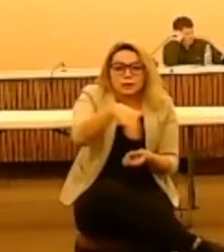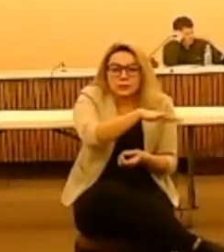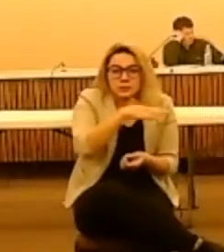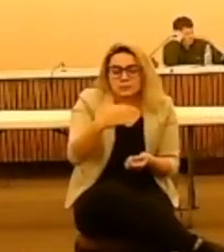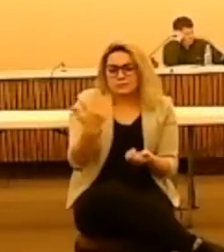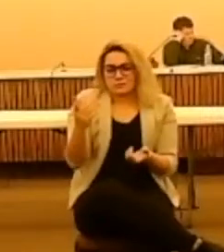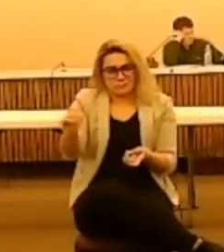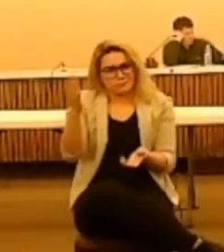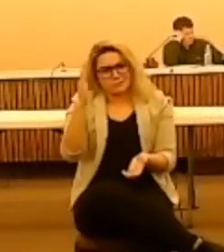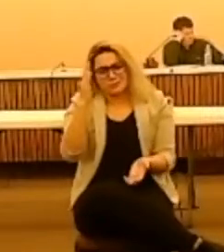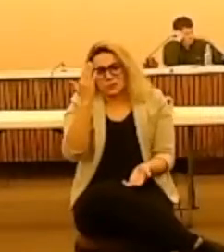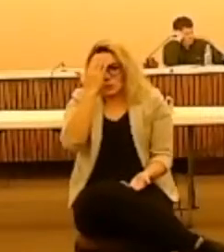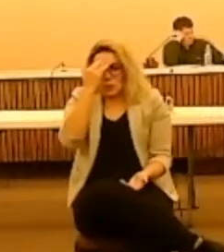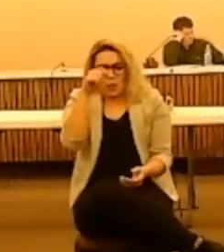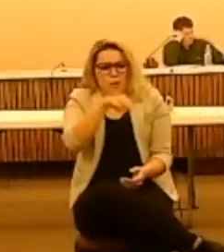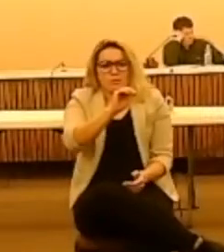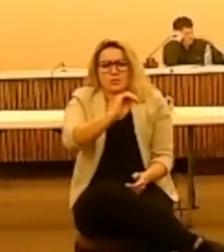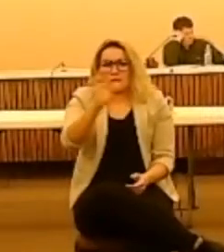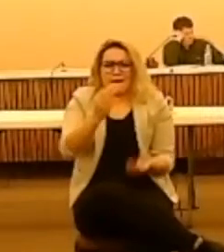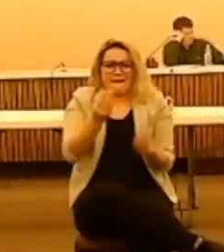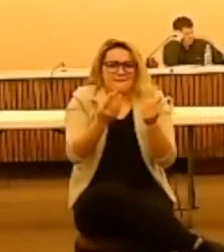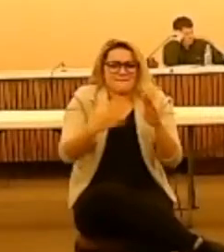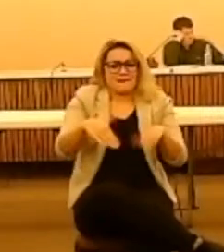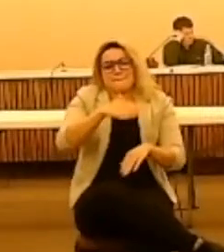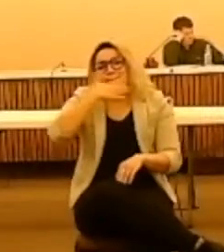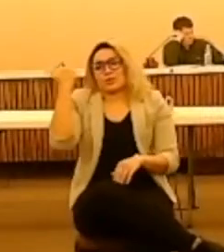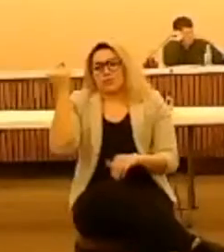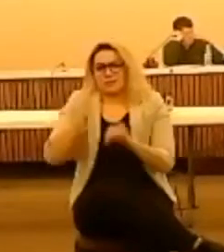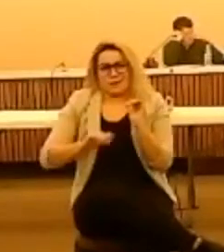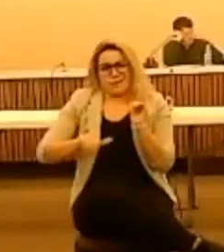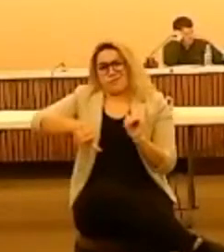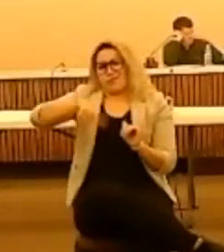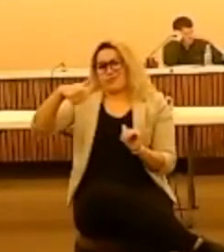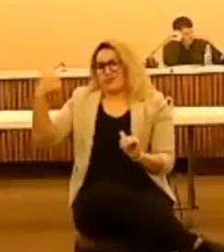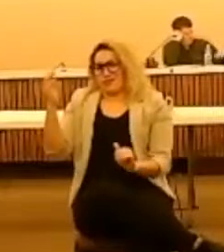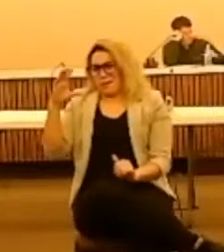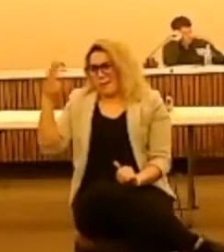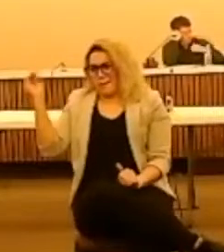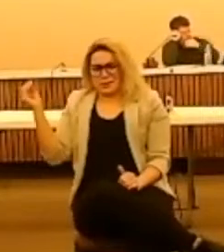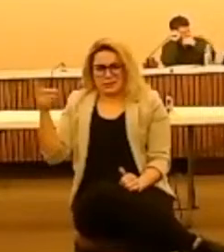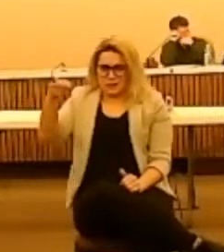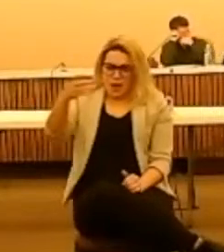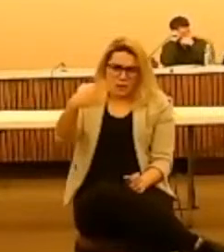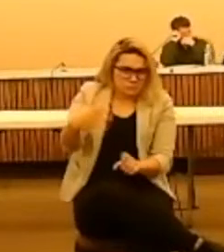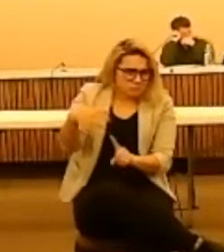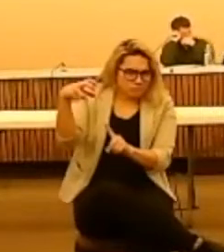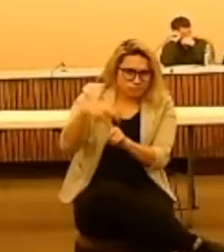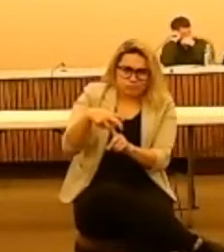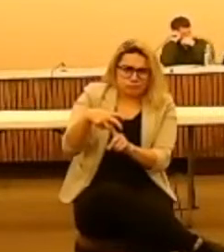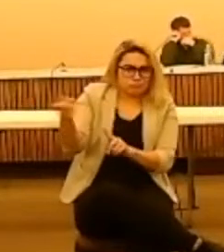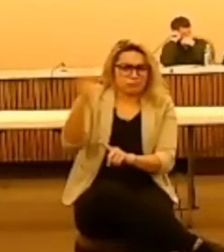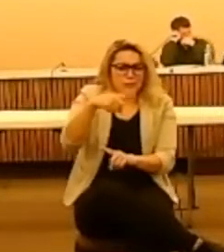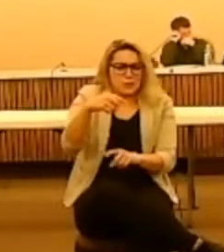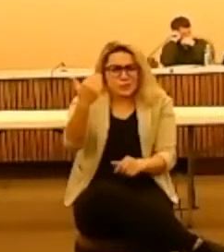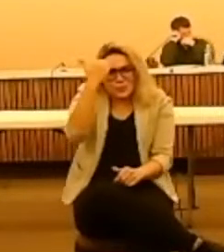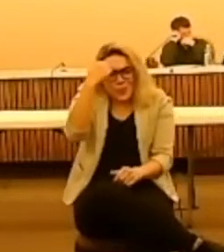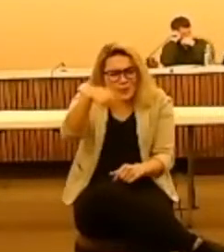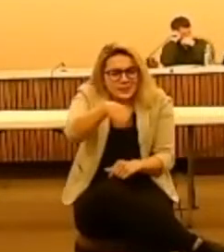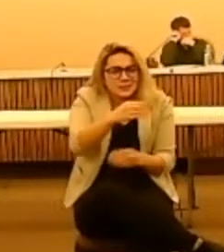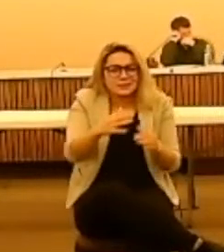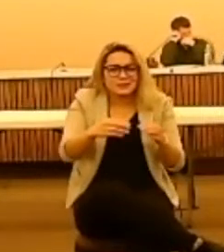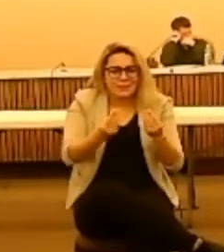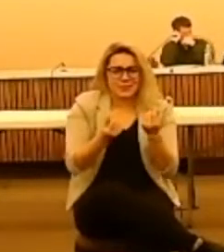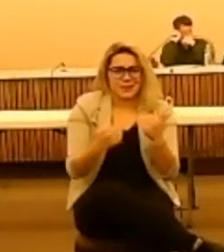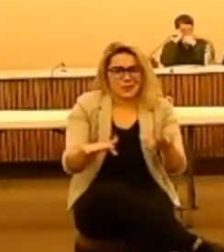of probably more land in Monroe County than any other individual I could possibly think of. So they're a well-reputable